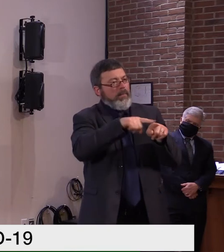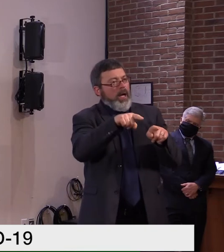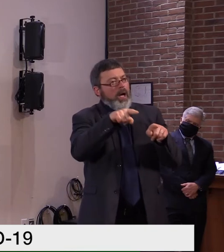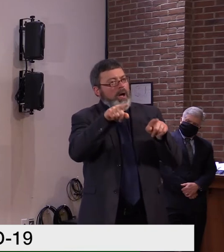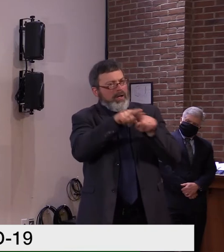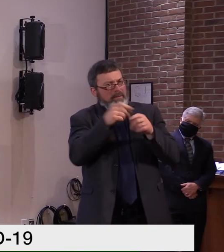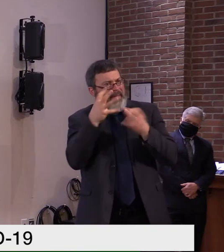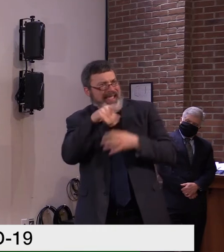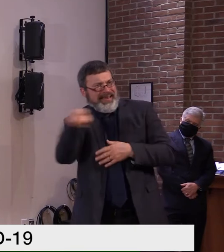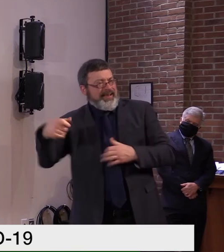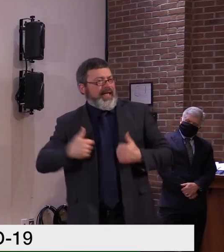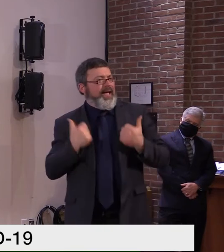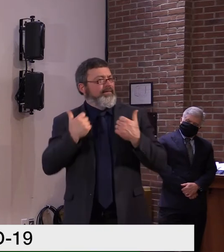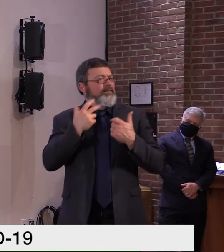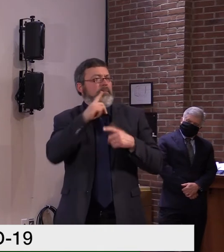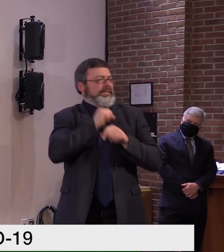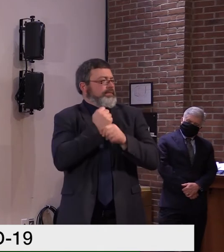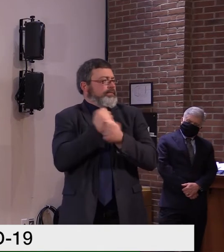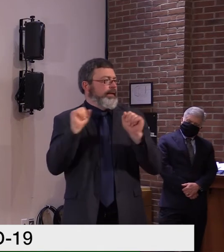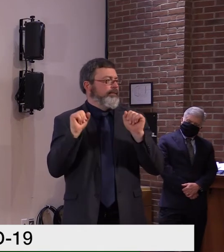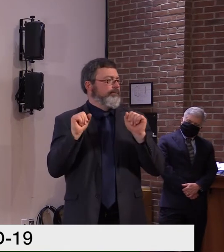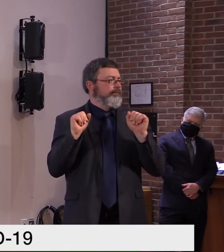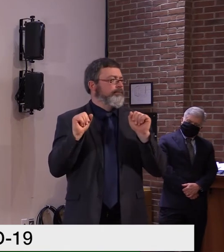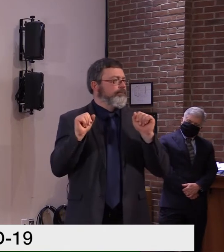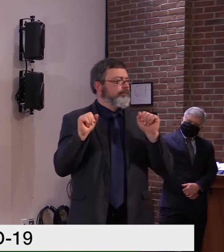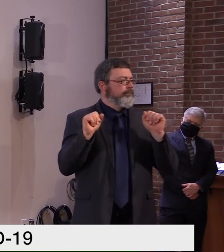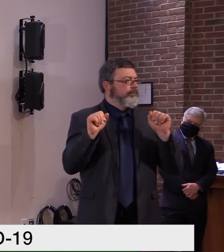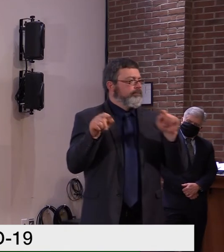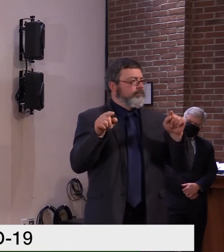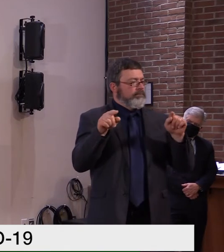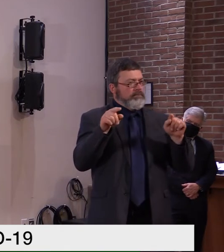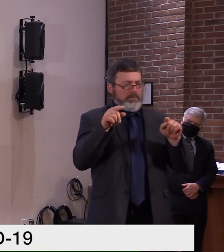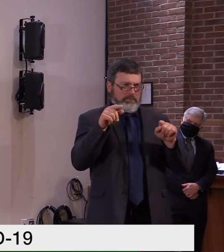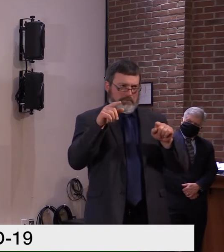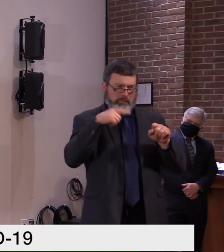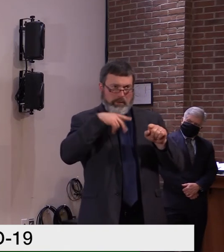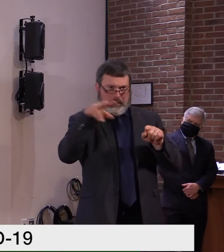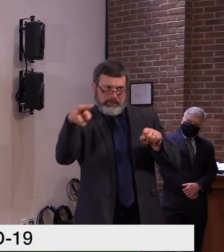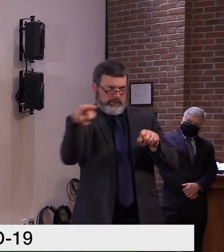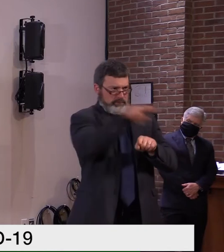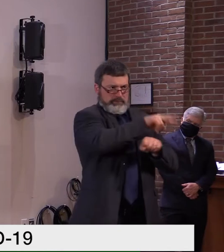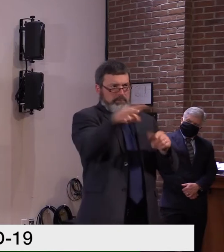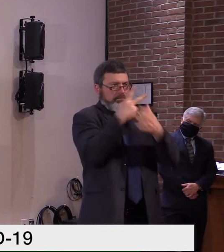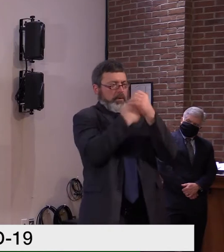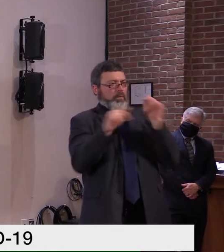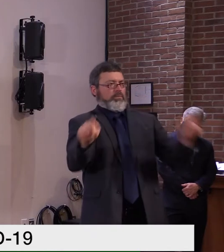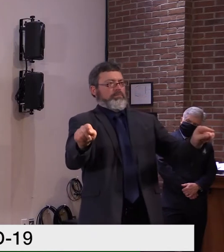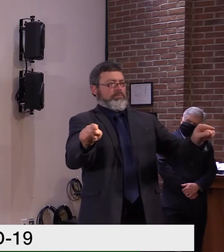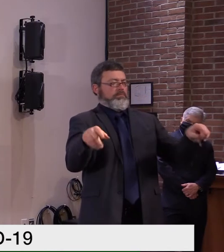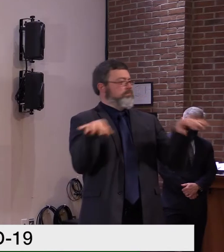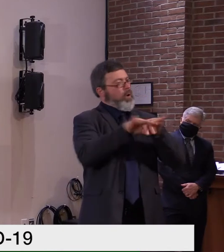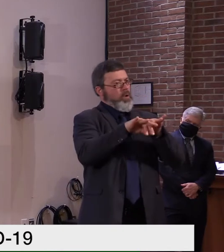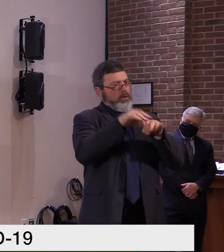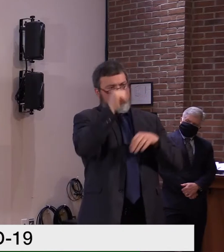Well, can't the same be said about every life, Governor, for every death?